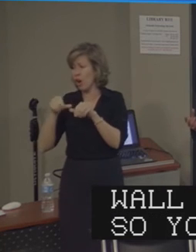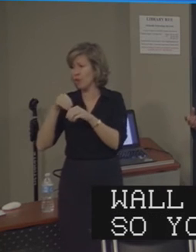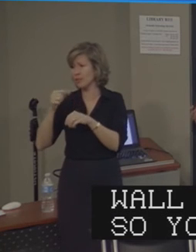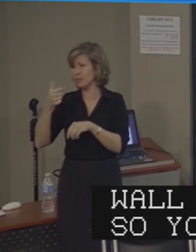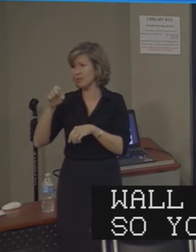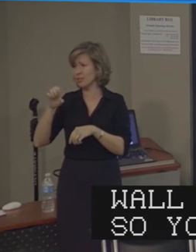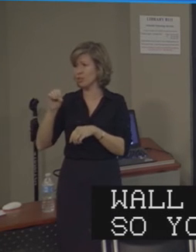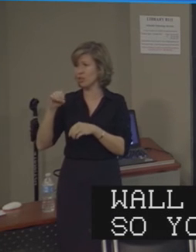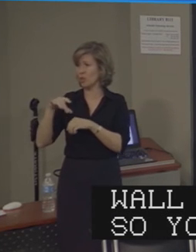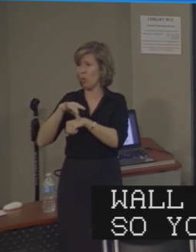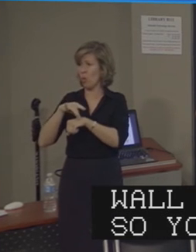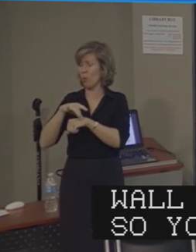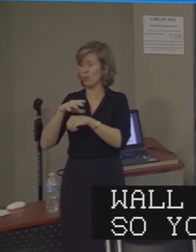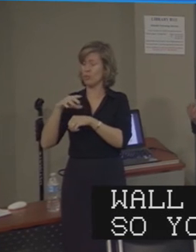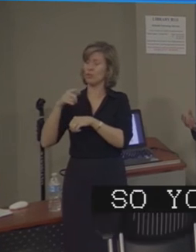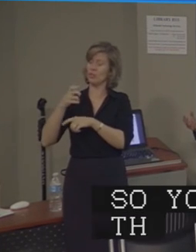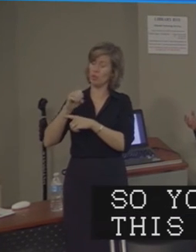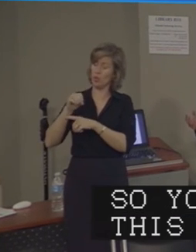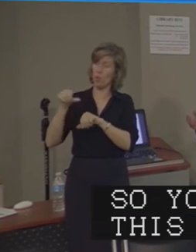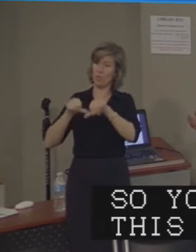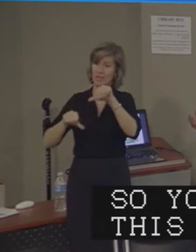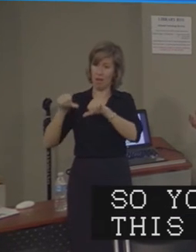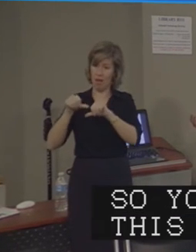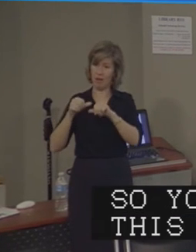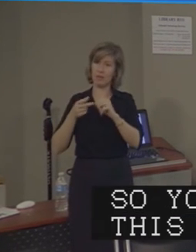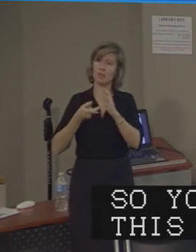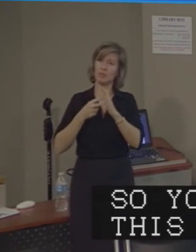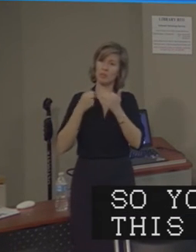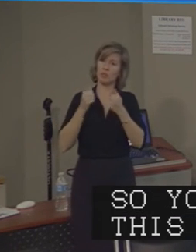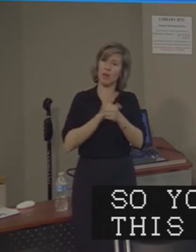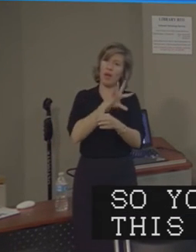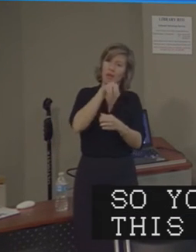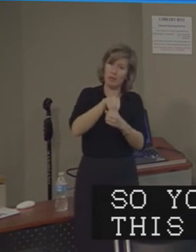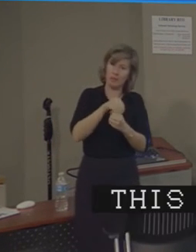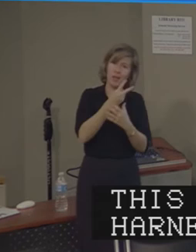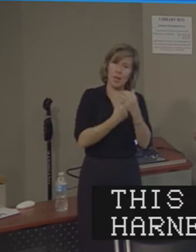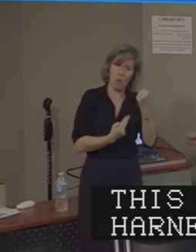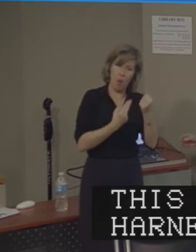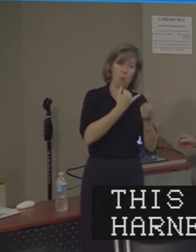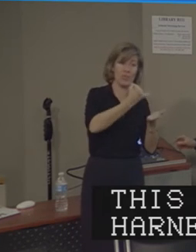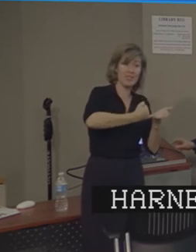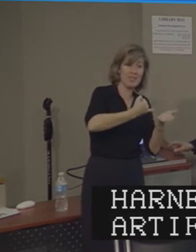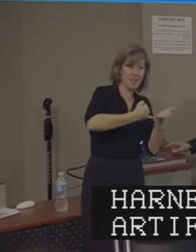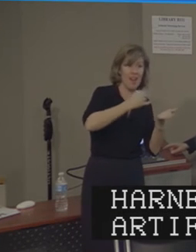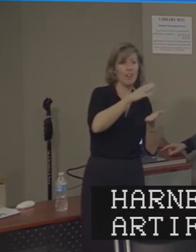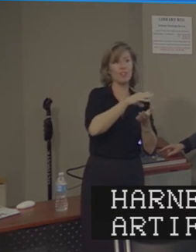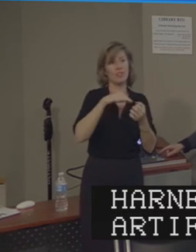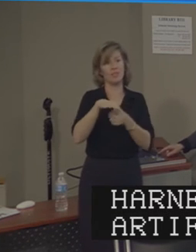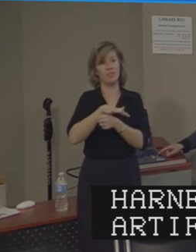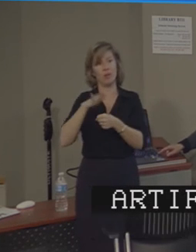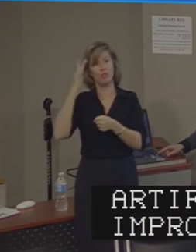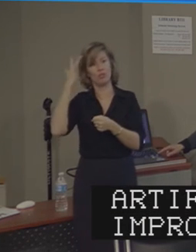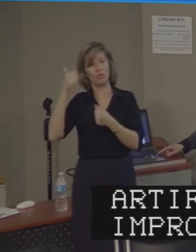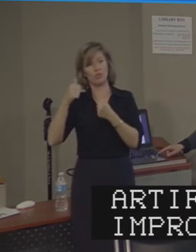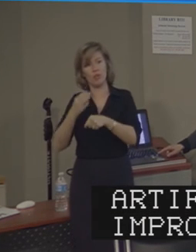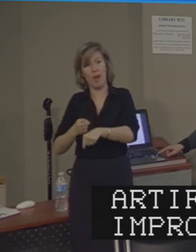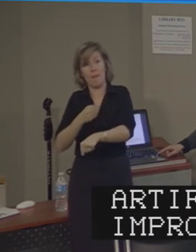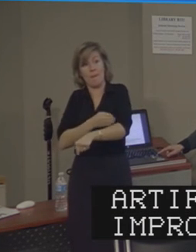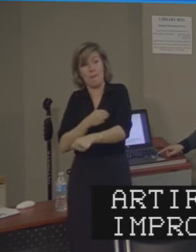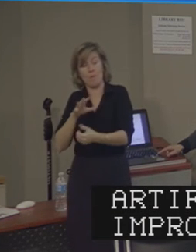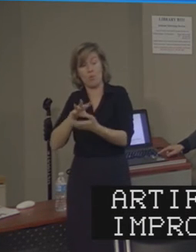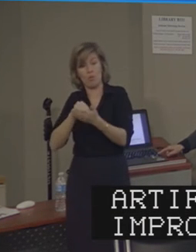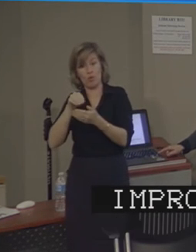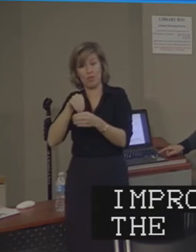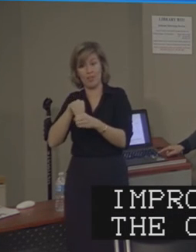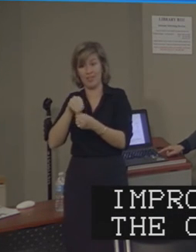harness both sketching and artificial intelligence to improve geoscience learning in the college classroom.